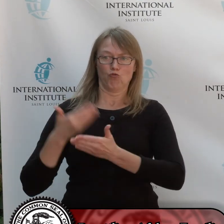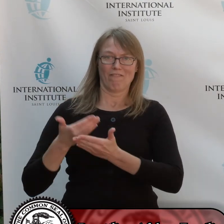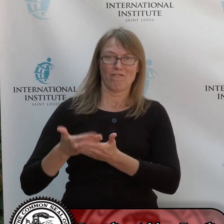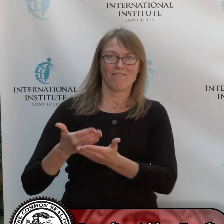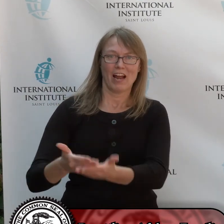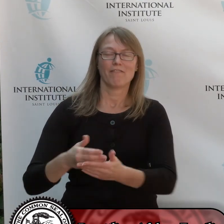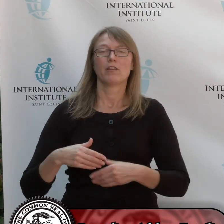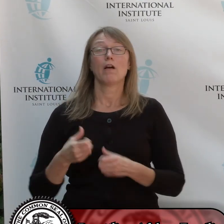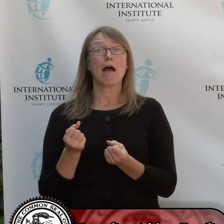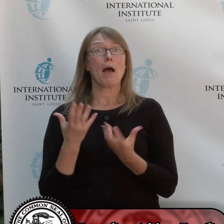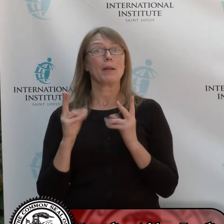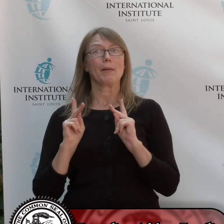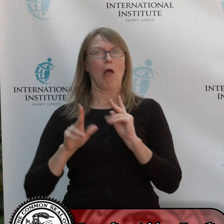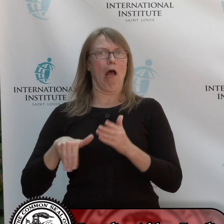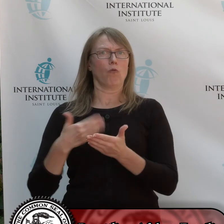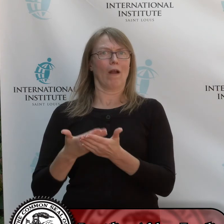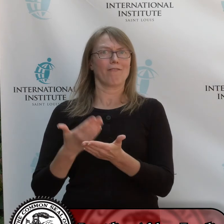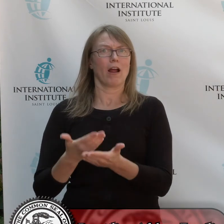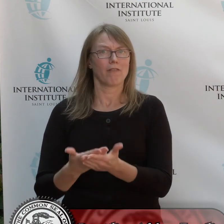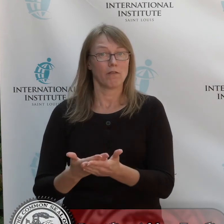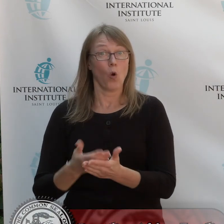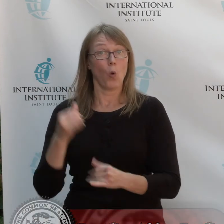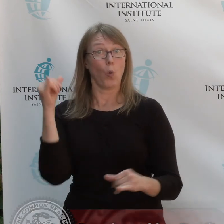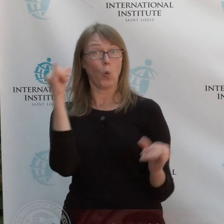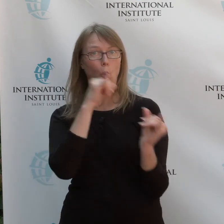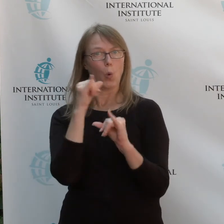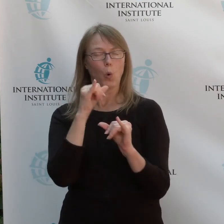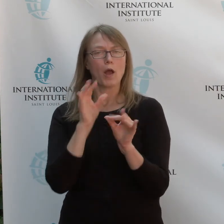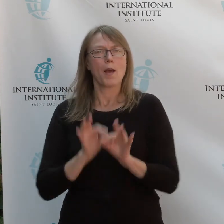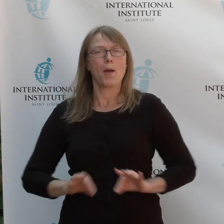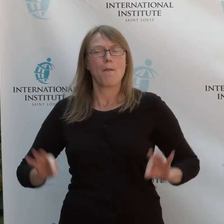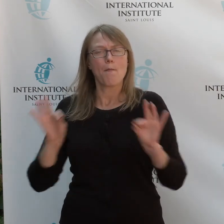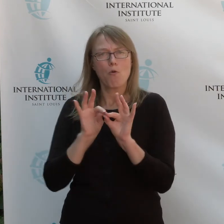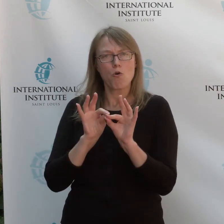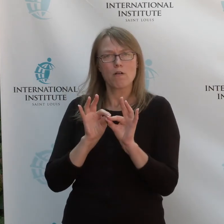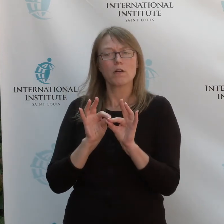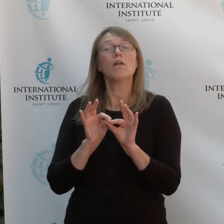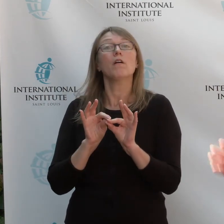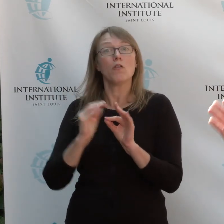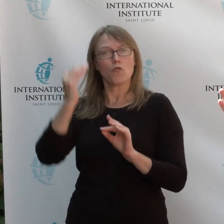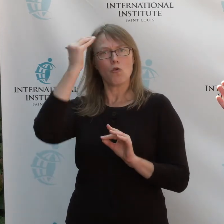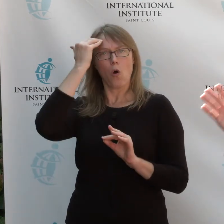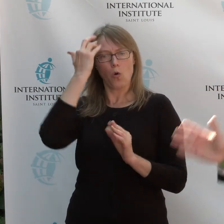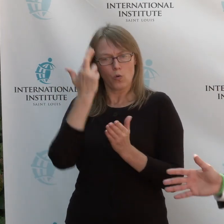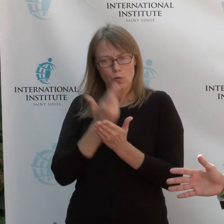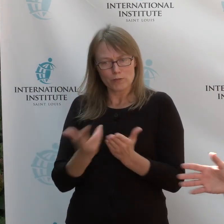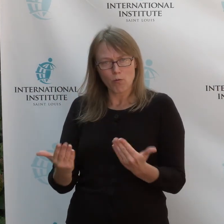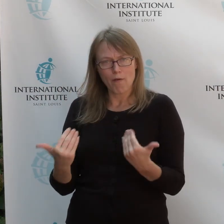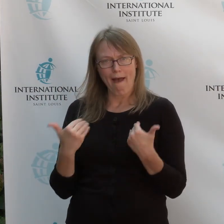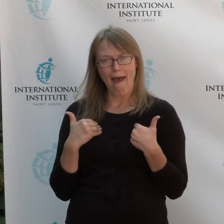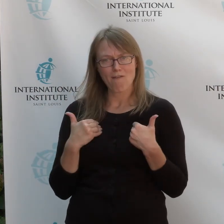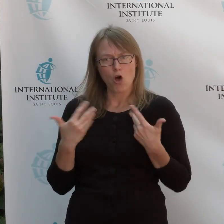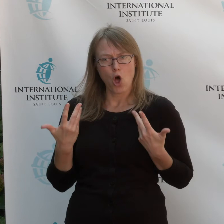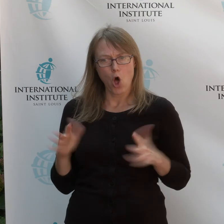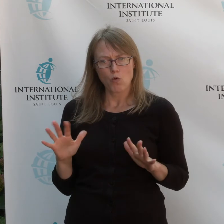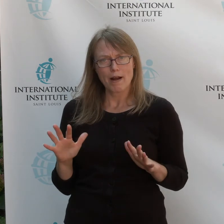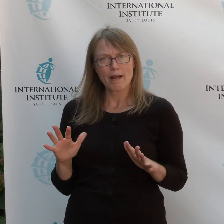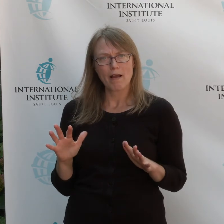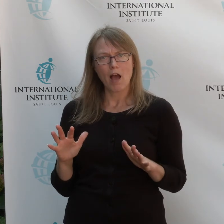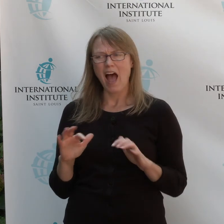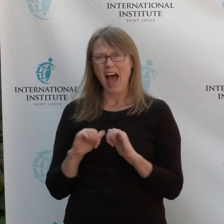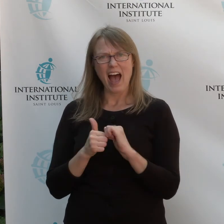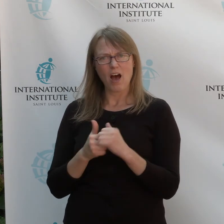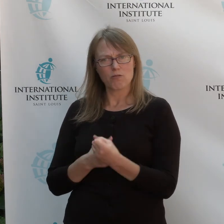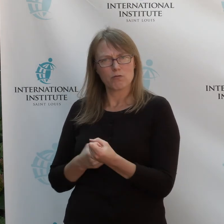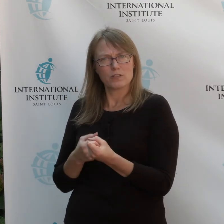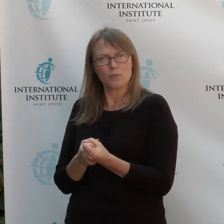situations and in that time, we need to channel those resources as a community in ways that make it easier for the International